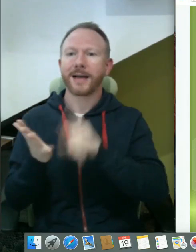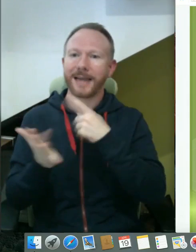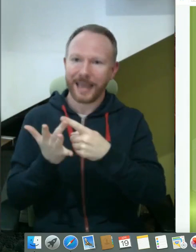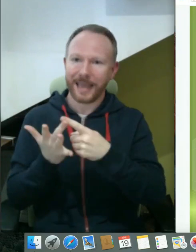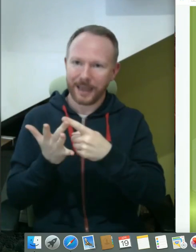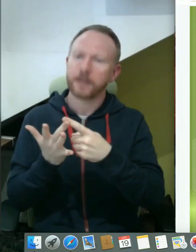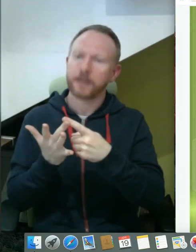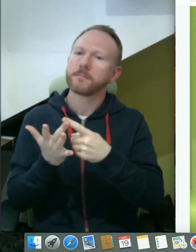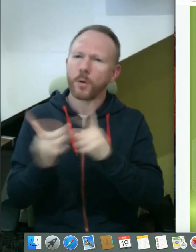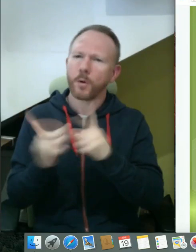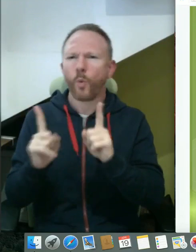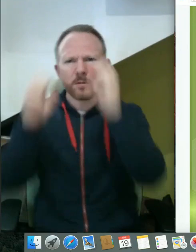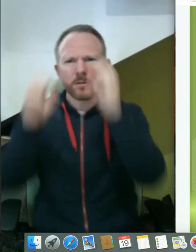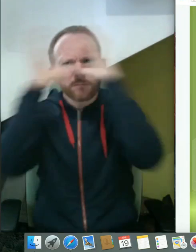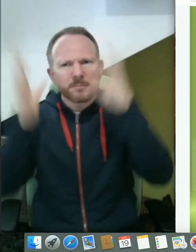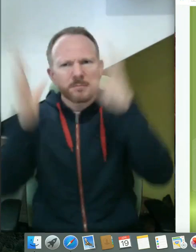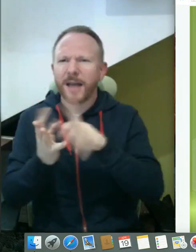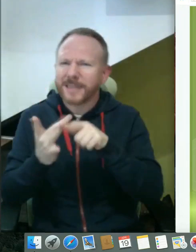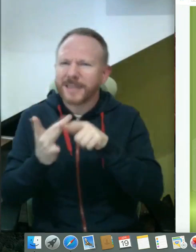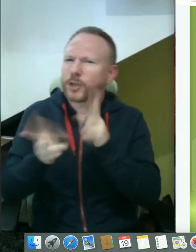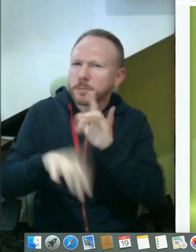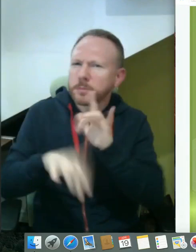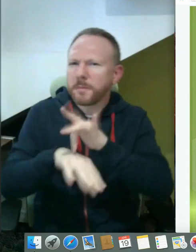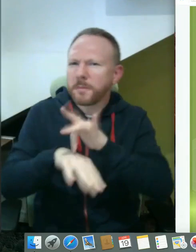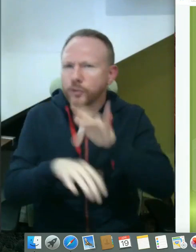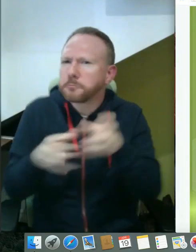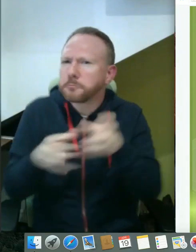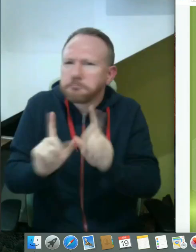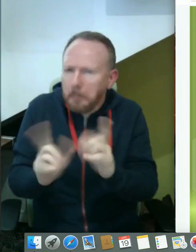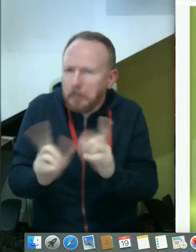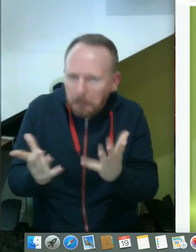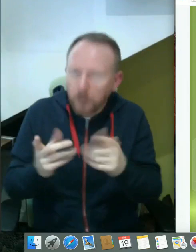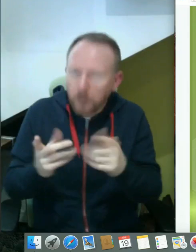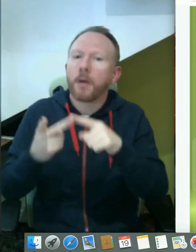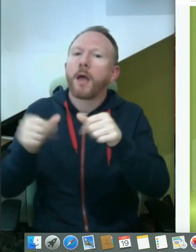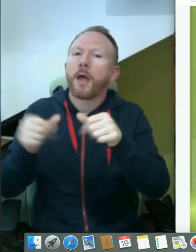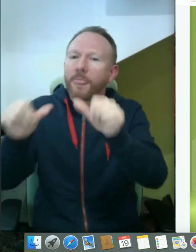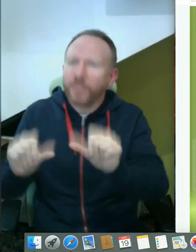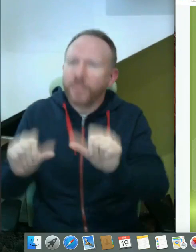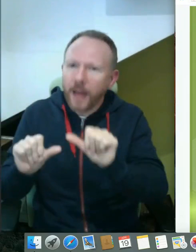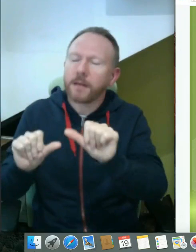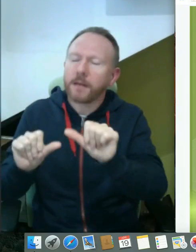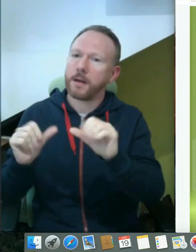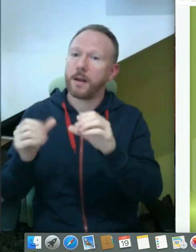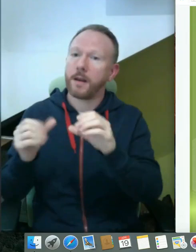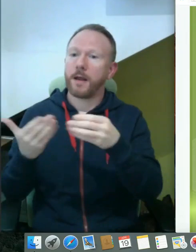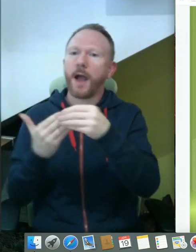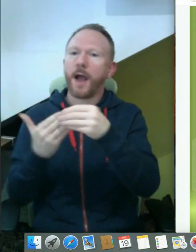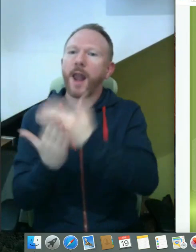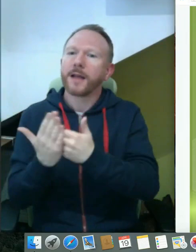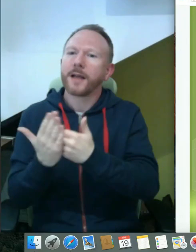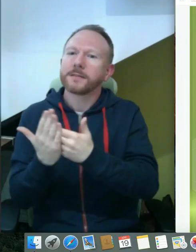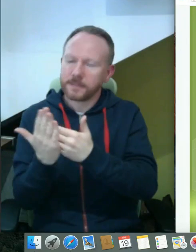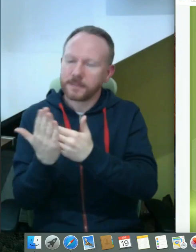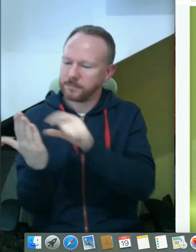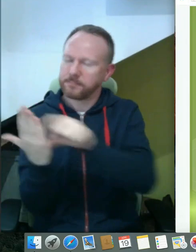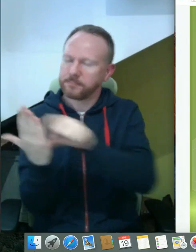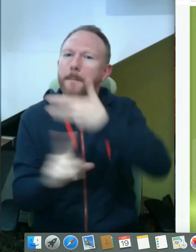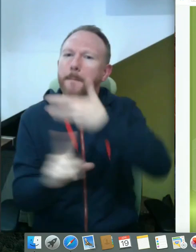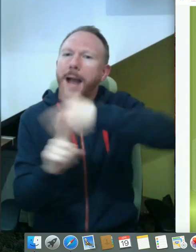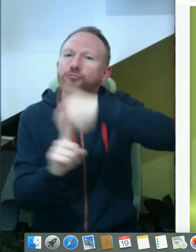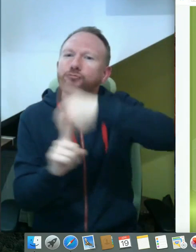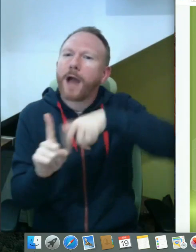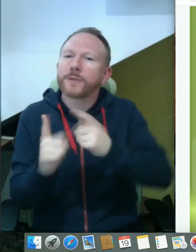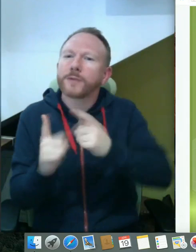some background of the guidelines and some acknowledgements. There's a description then of